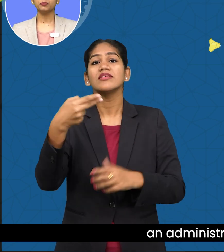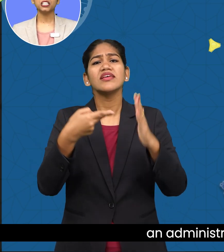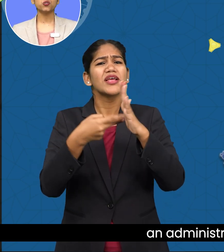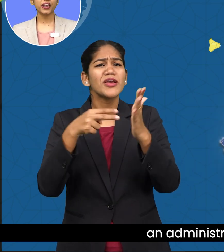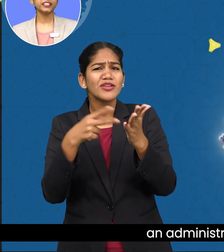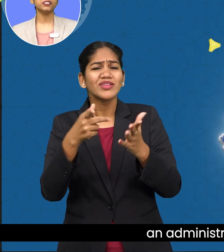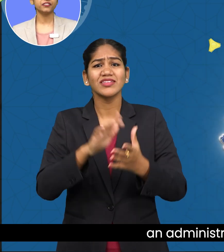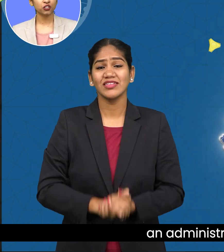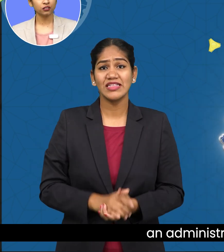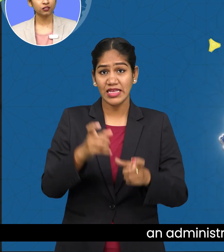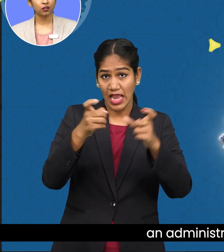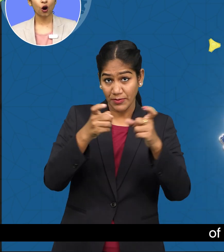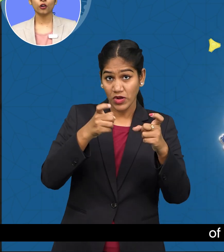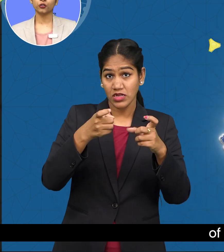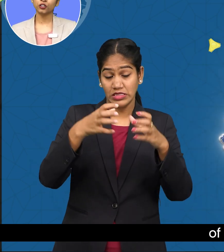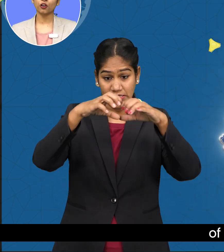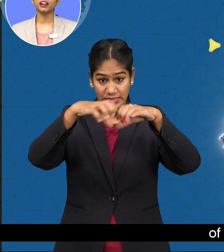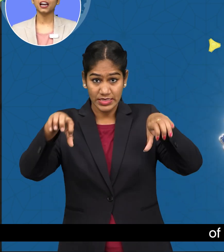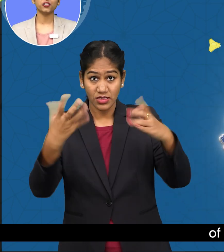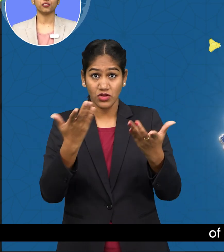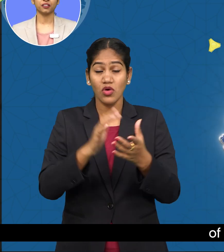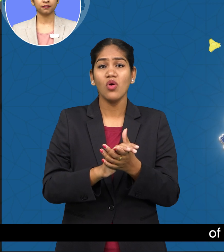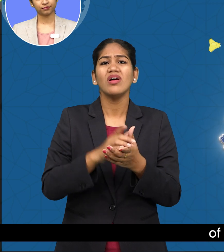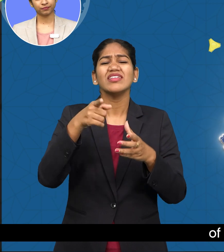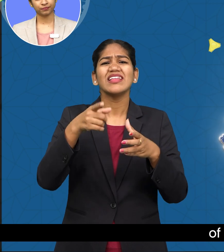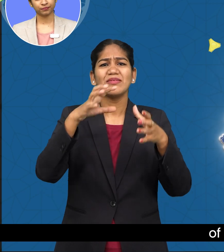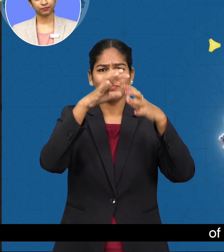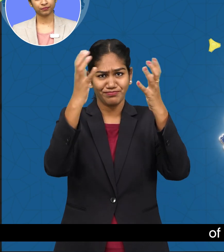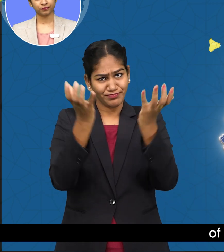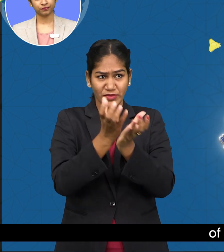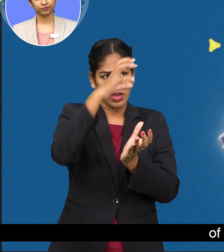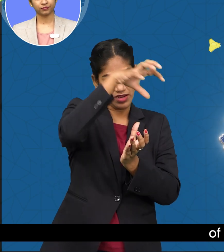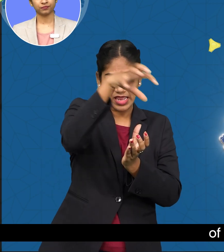An administrative division or unit of a country.